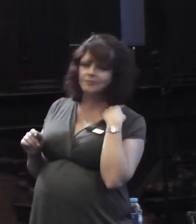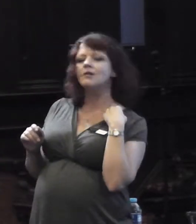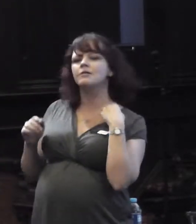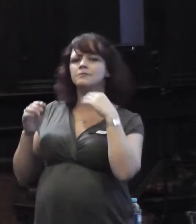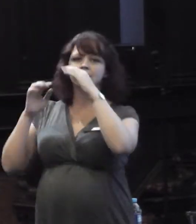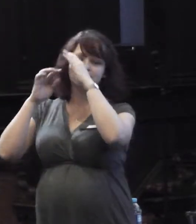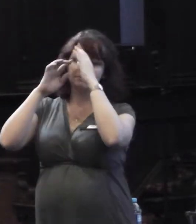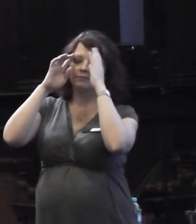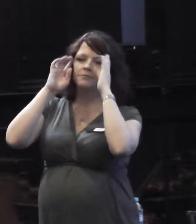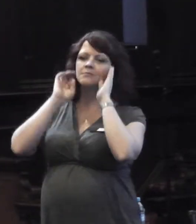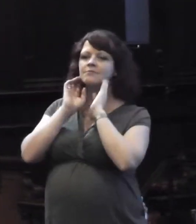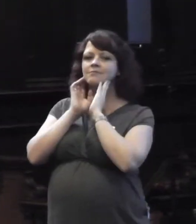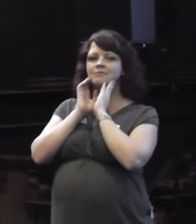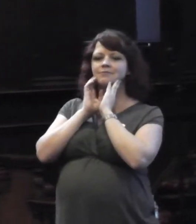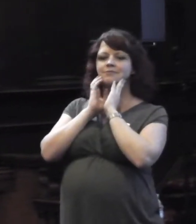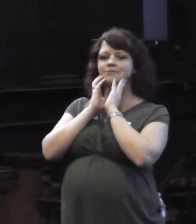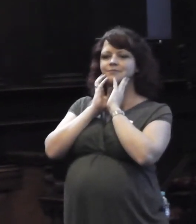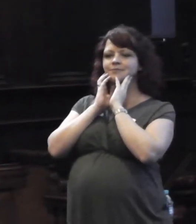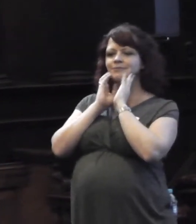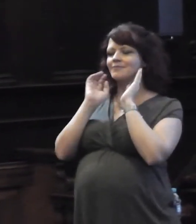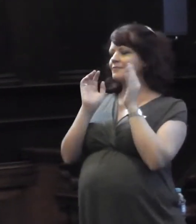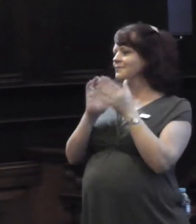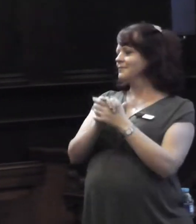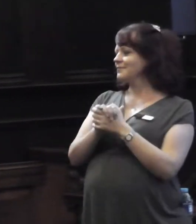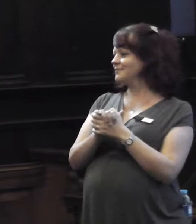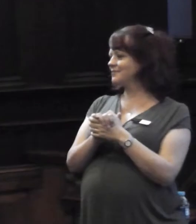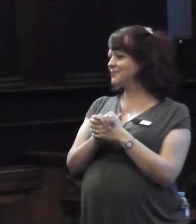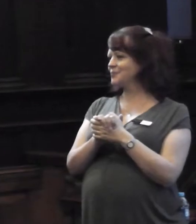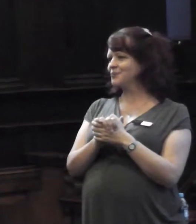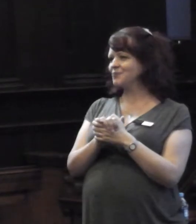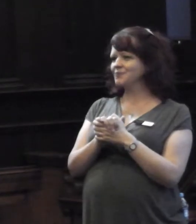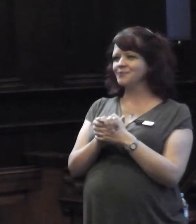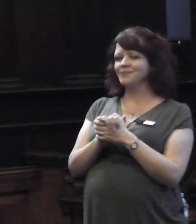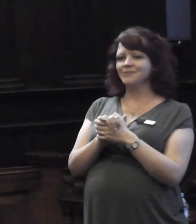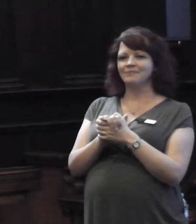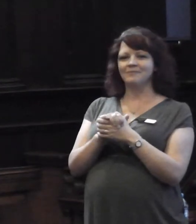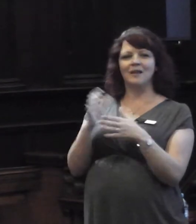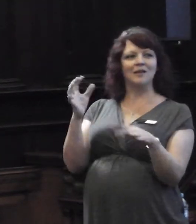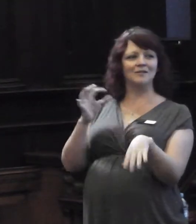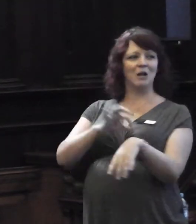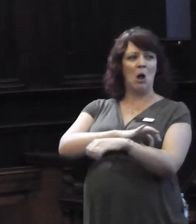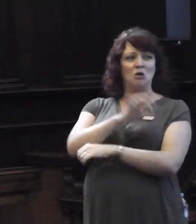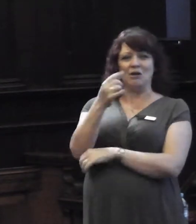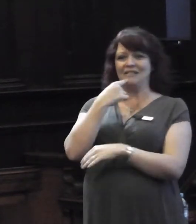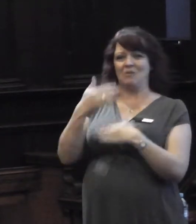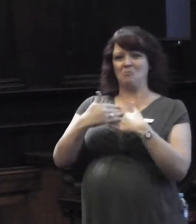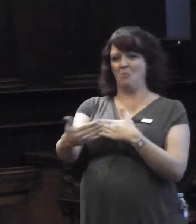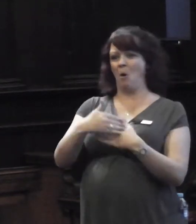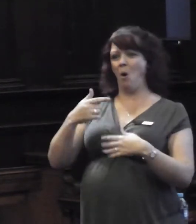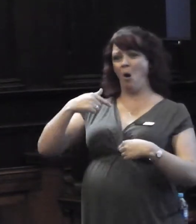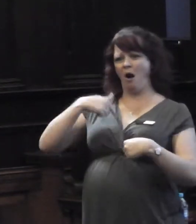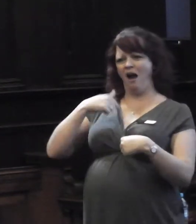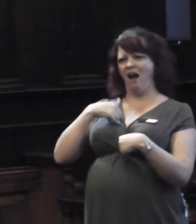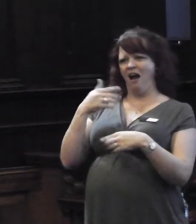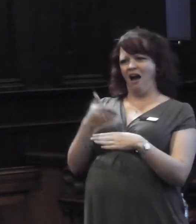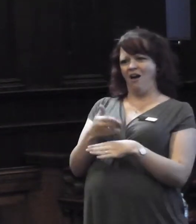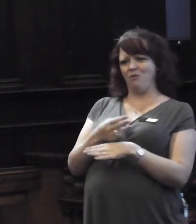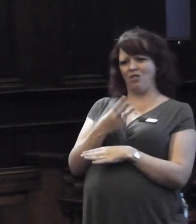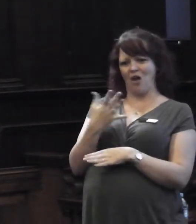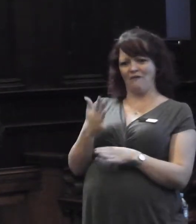Dawn actually inflated my years of service. If I'd done 35, I would have got double the pension I'm